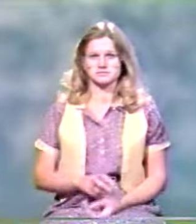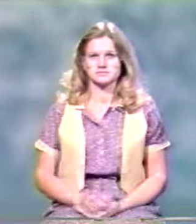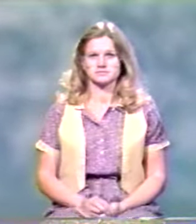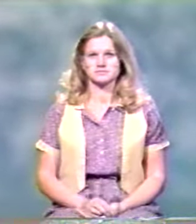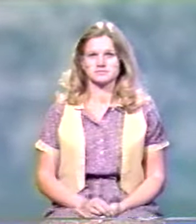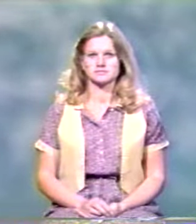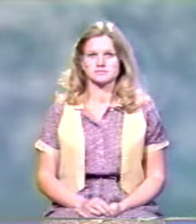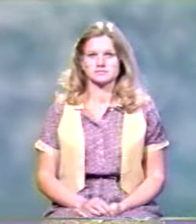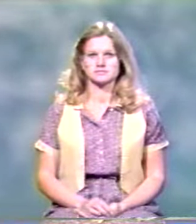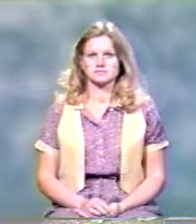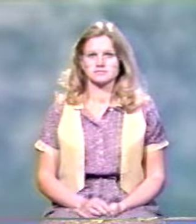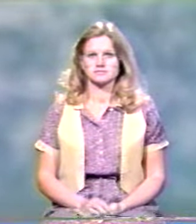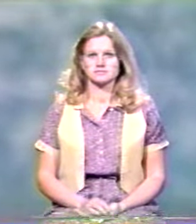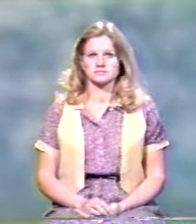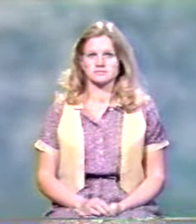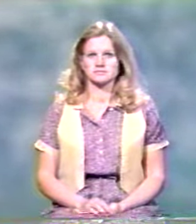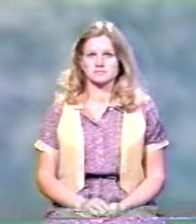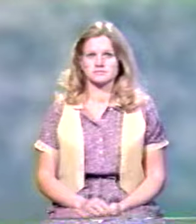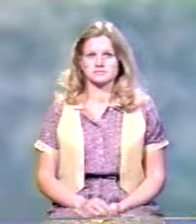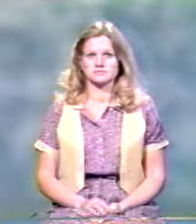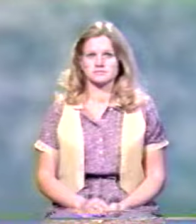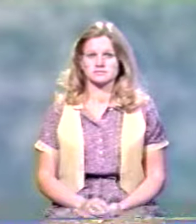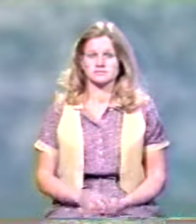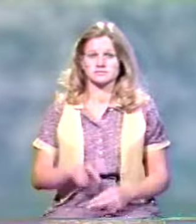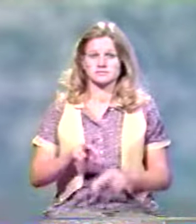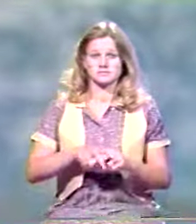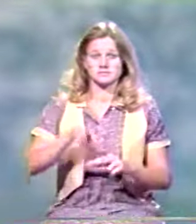To figuratively jump out of one's chair in shock.